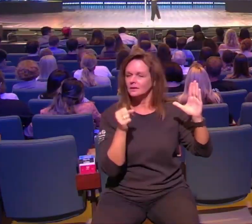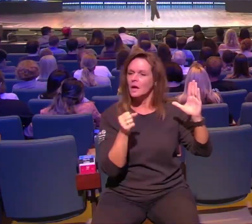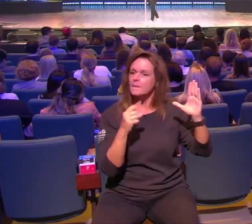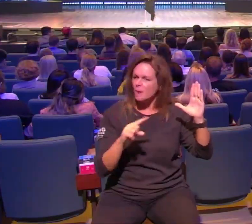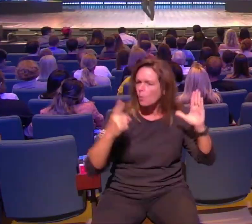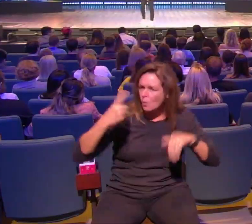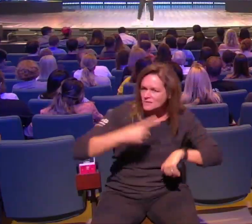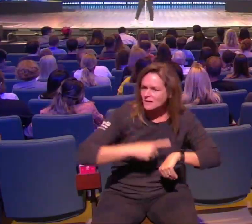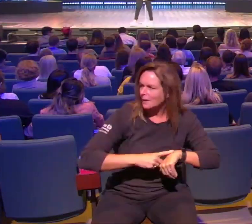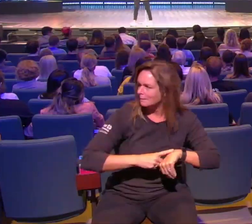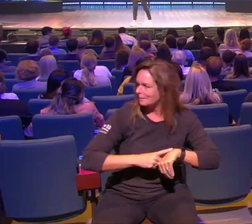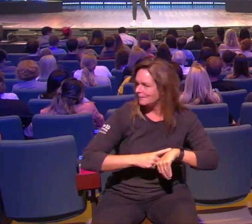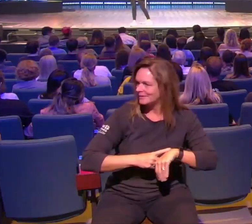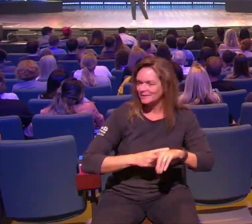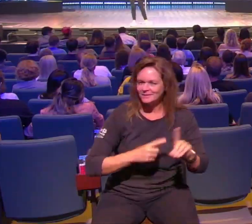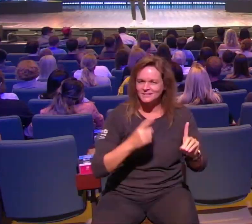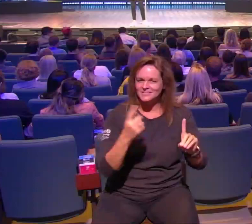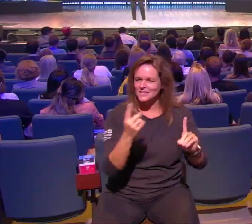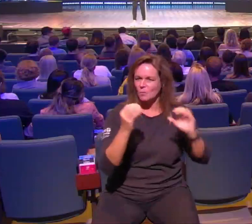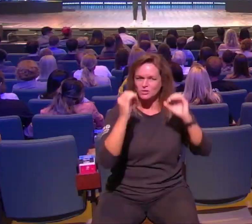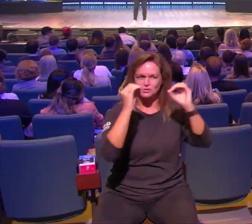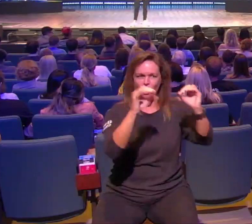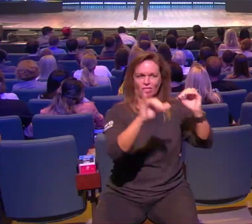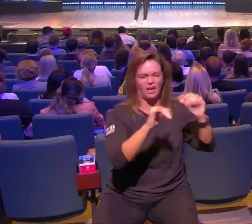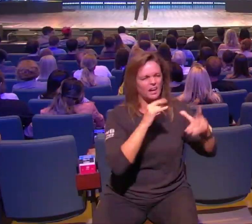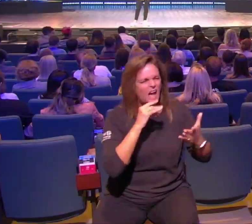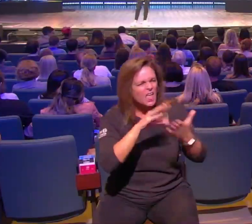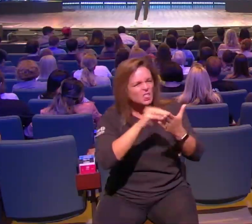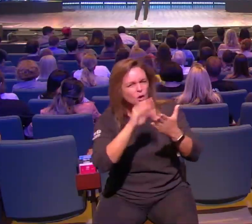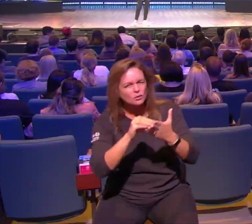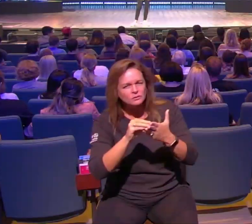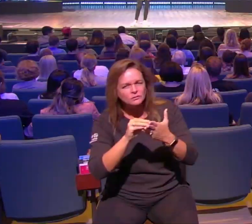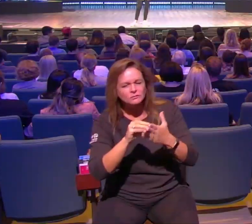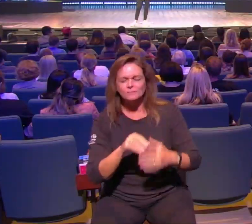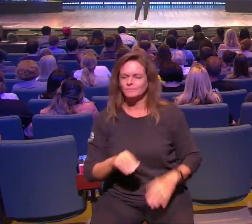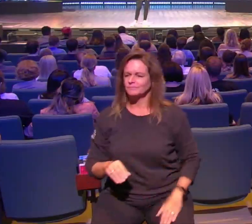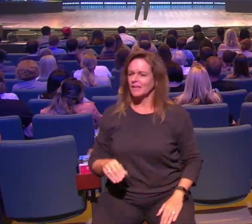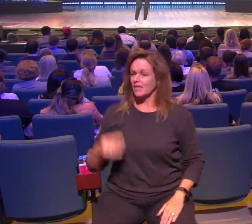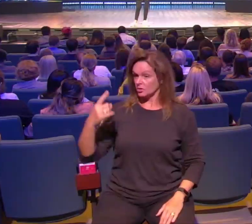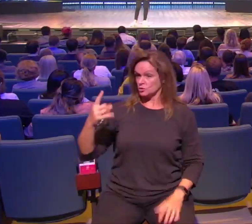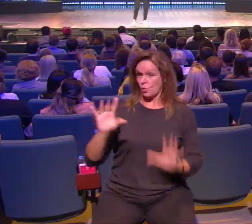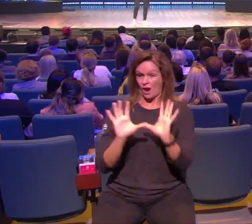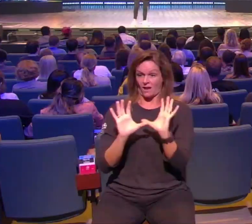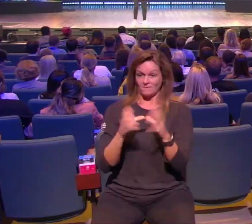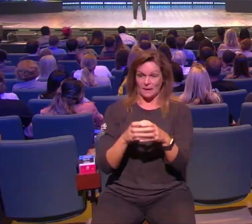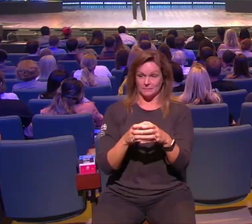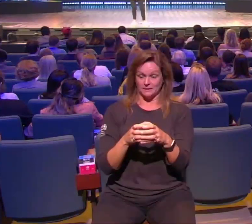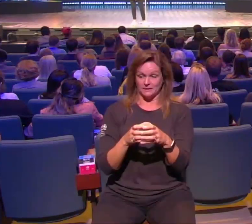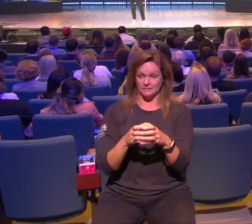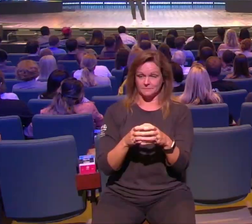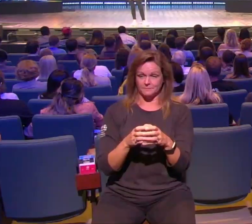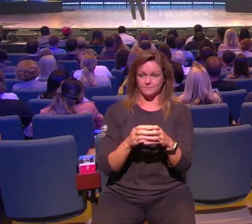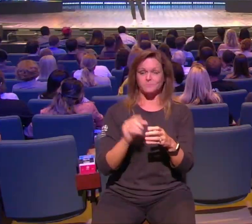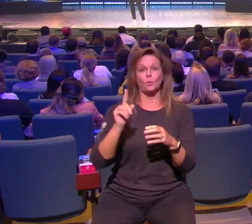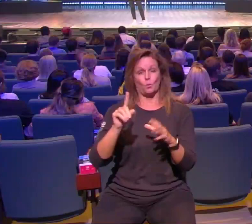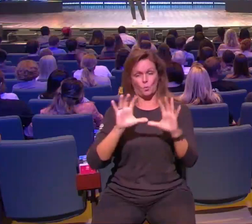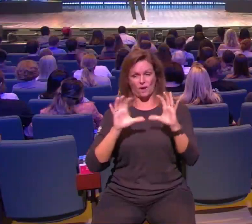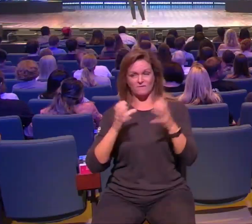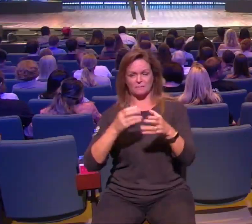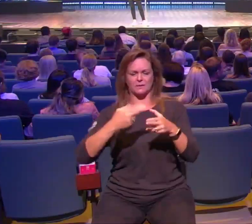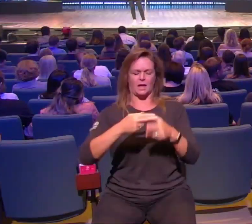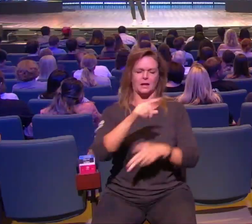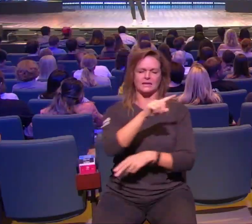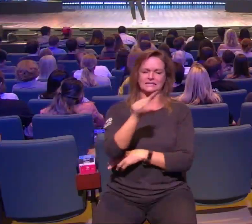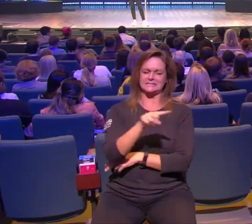you how many people know about the five daughters of Zelophehad. And if you're out there and you were dying to raise your